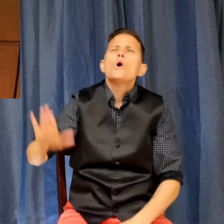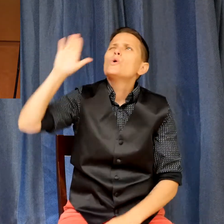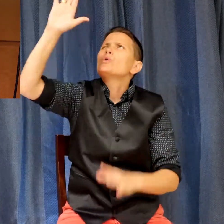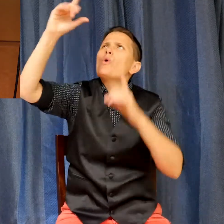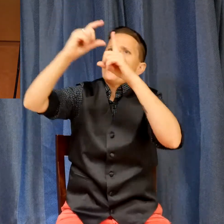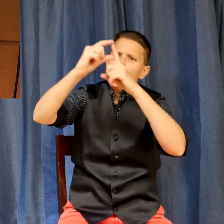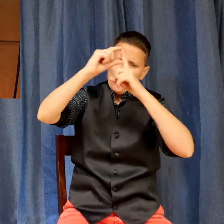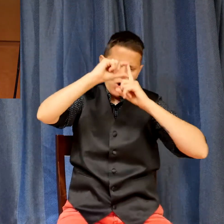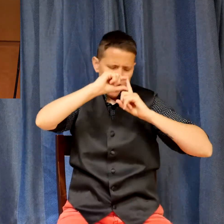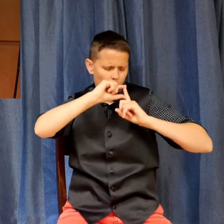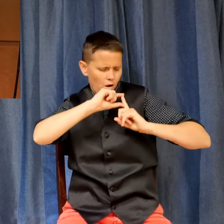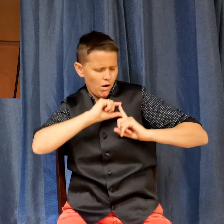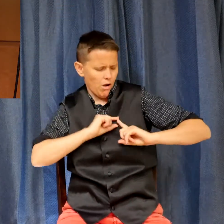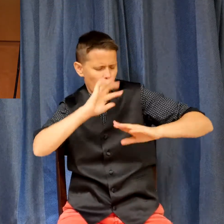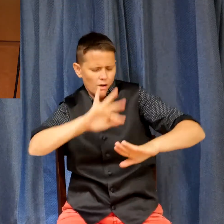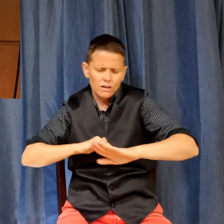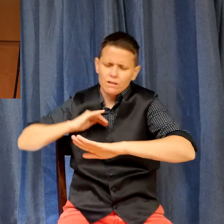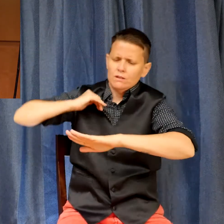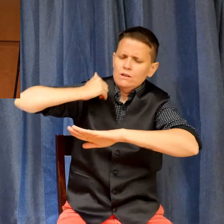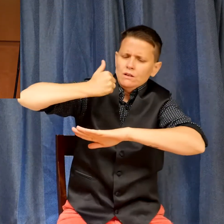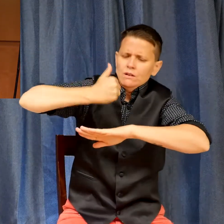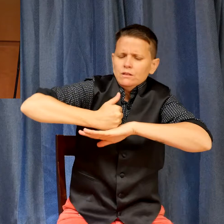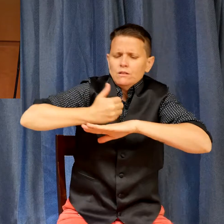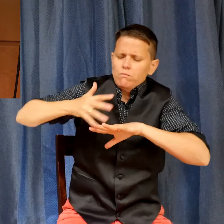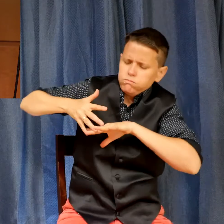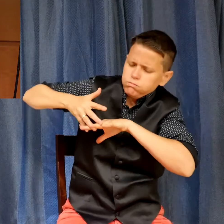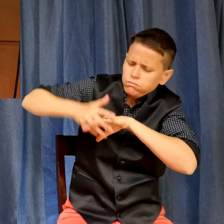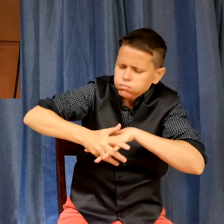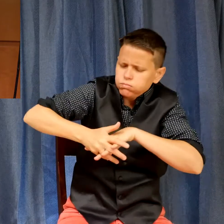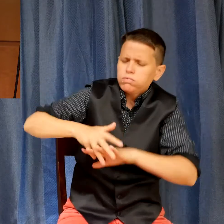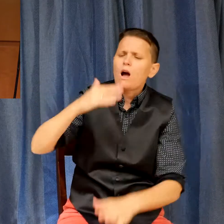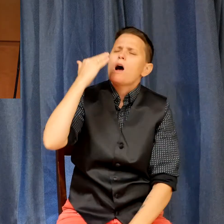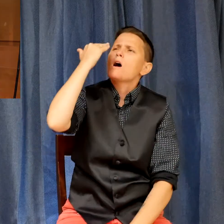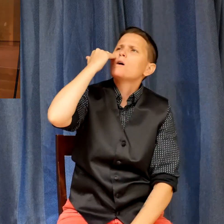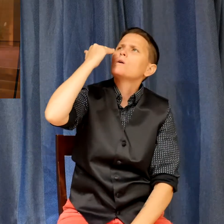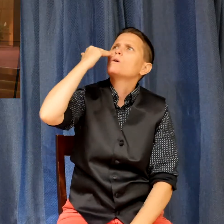Standing firmly on your word, because I know you are the source, Lord.